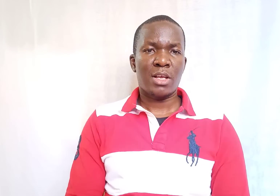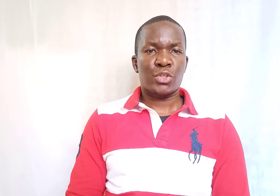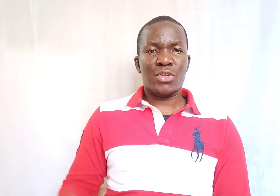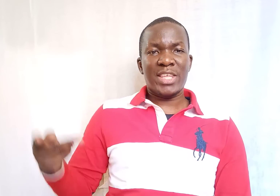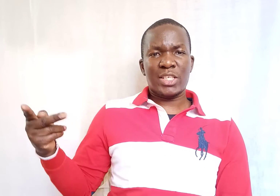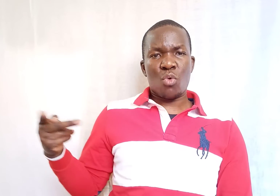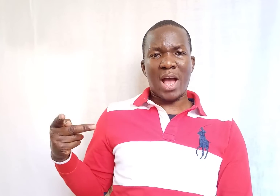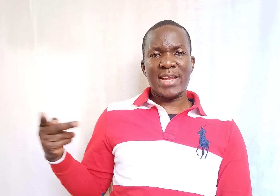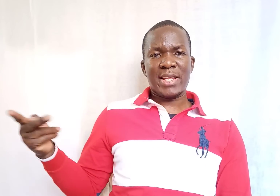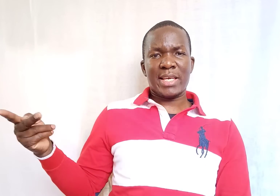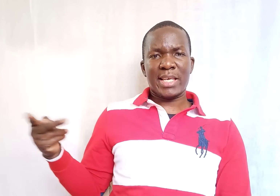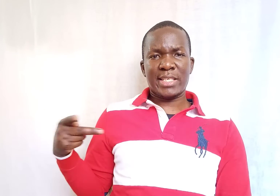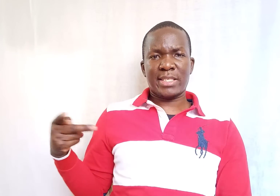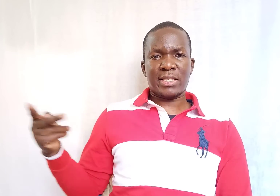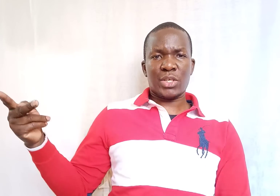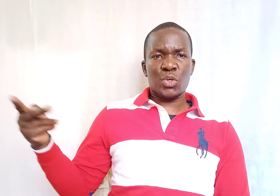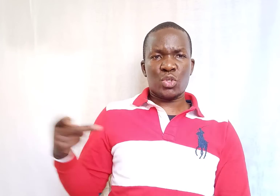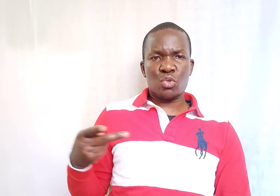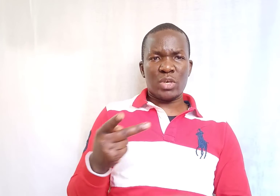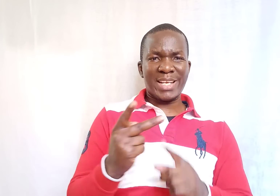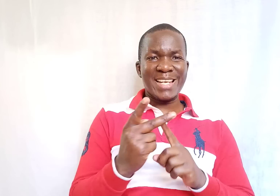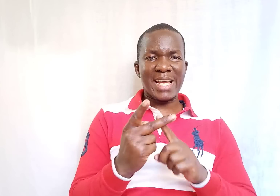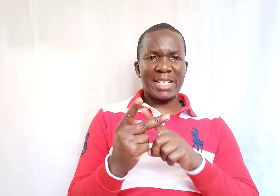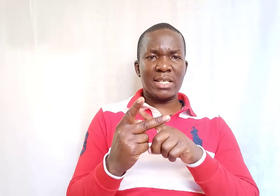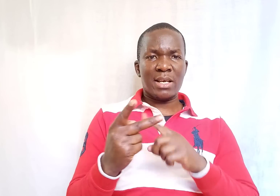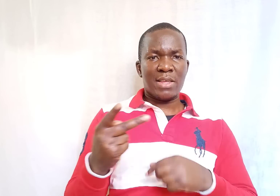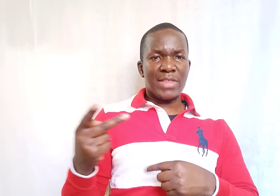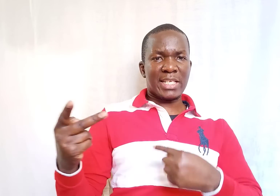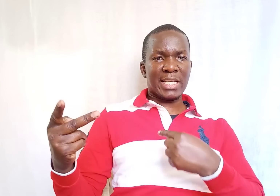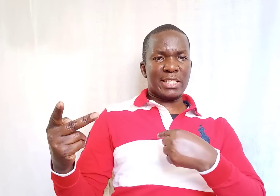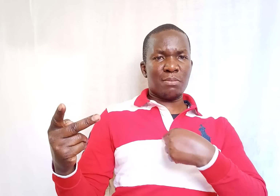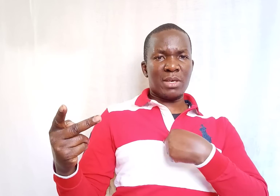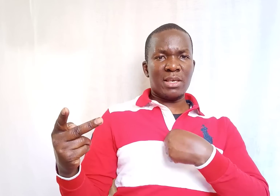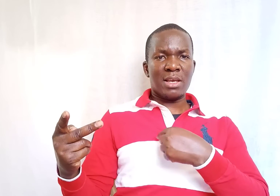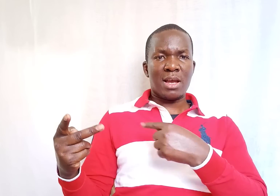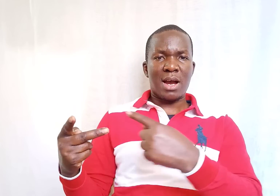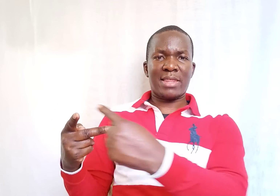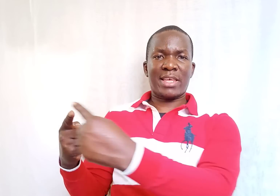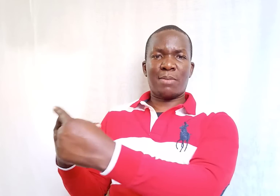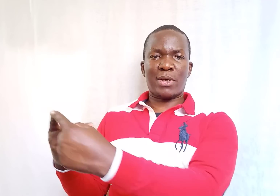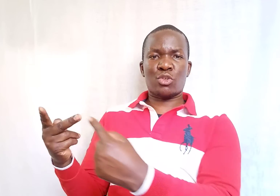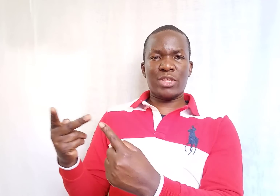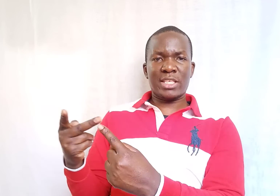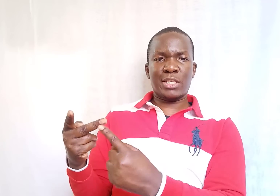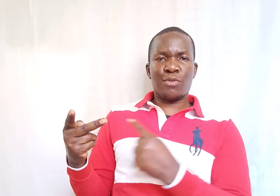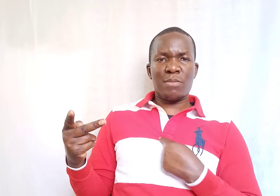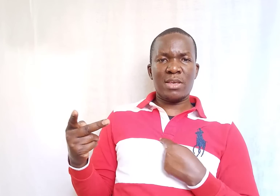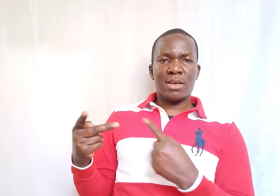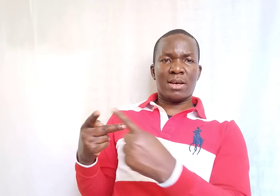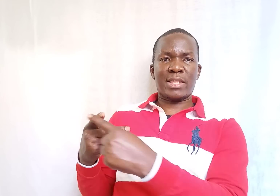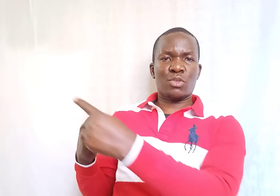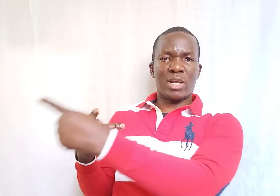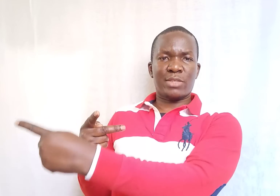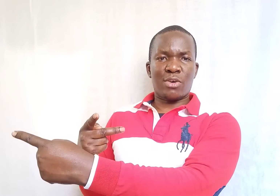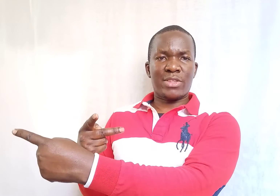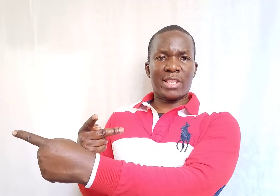So this word is used to indicate that it's me and the other person. So this is for me and this one is for the other